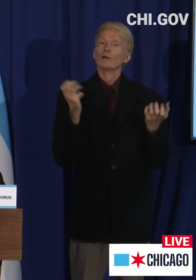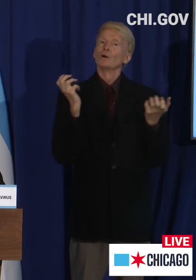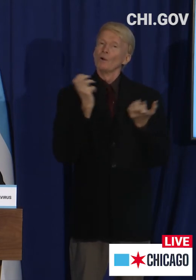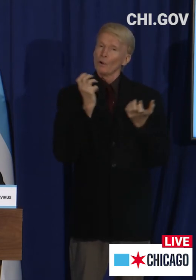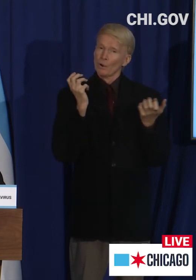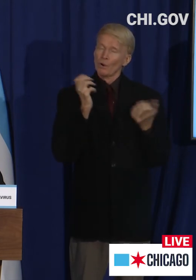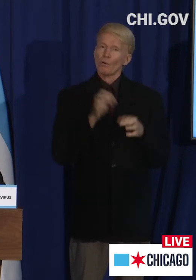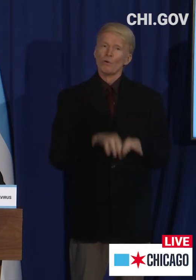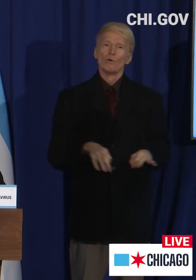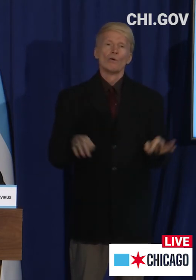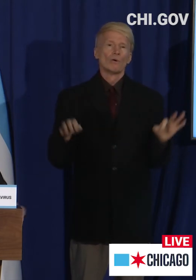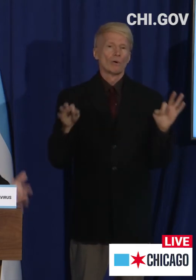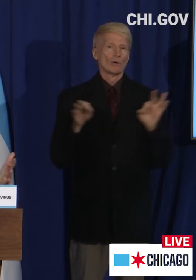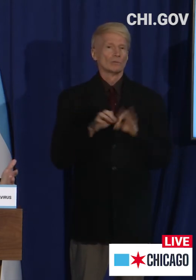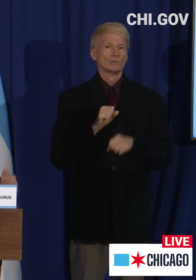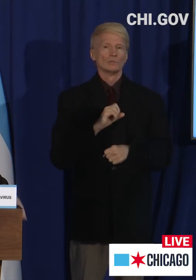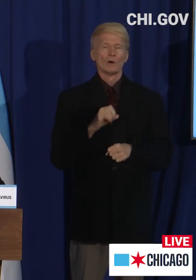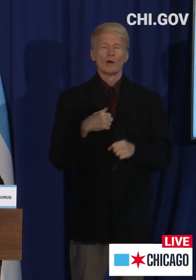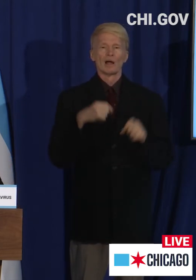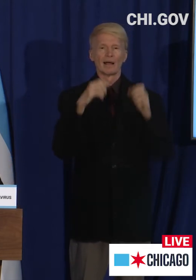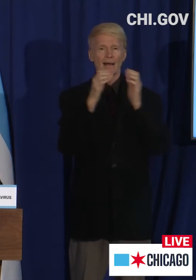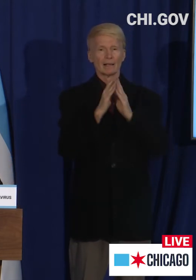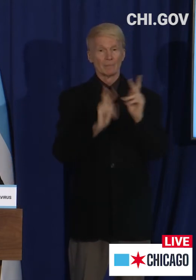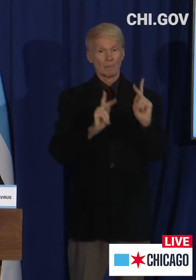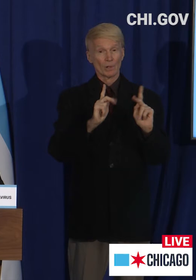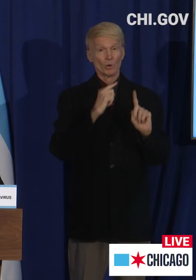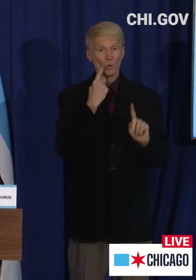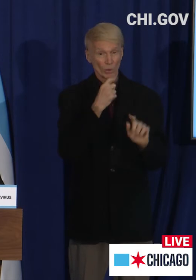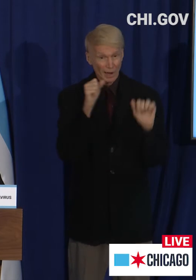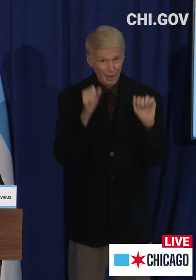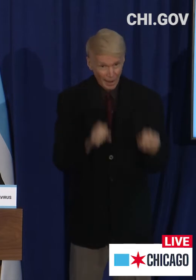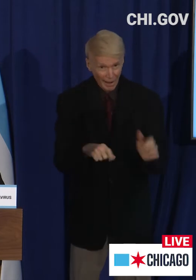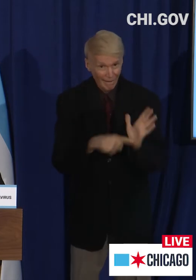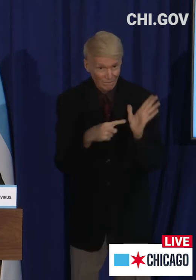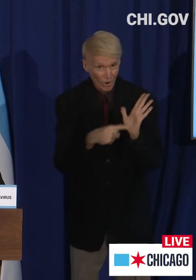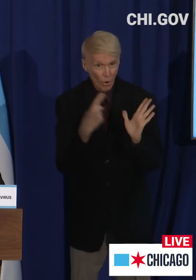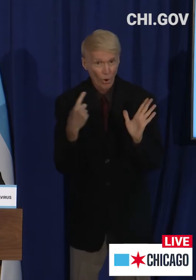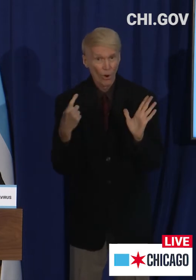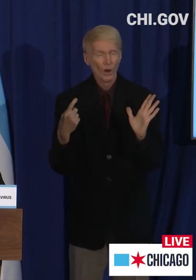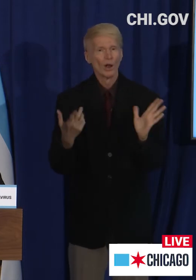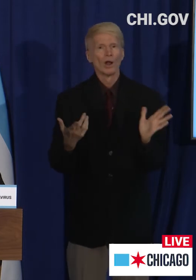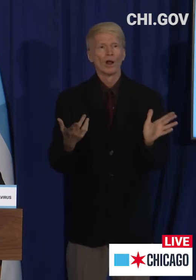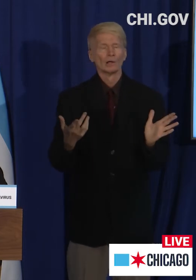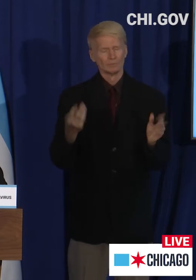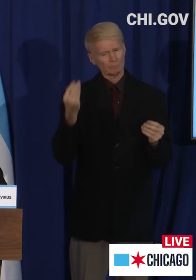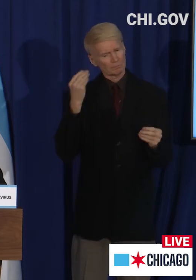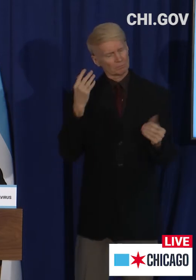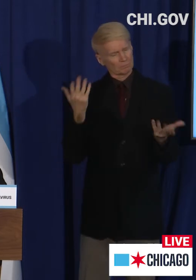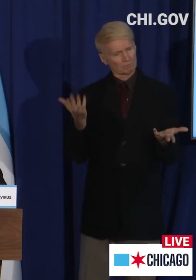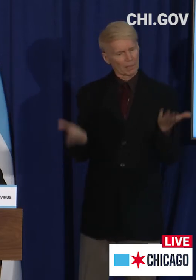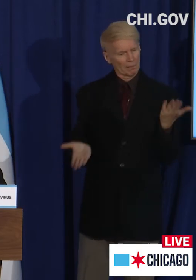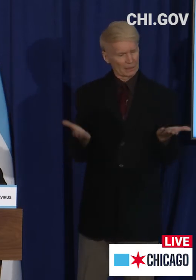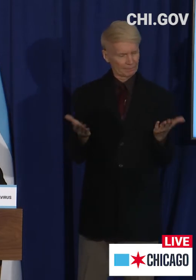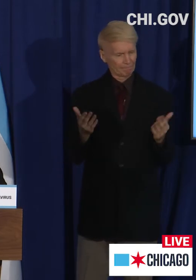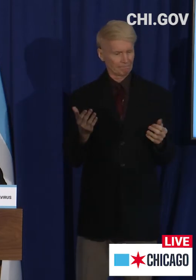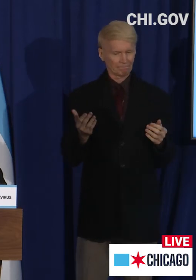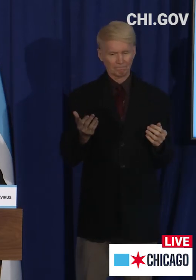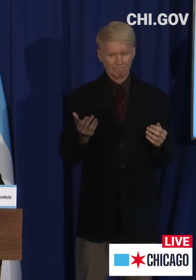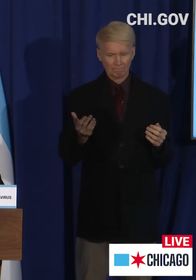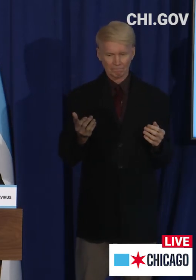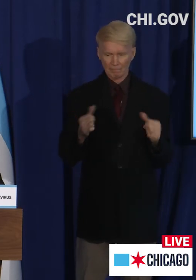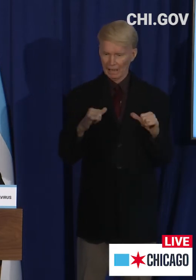And so I would really ask people who have the means to be thinking about how can I, for example,